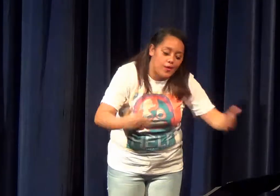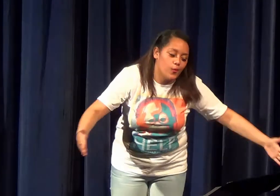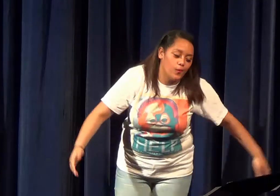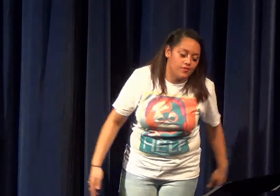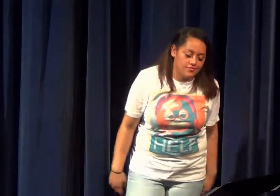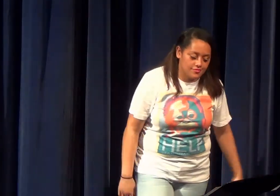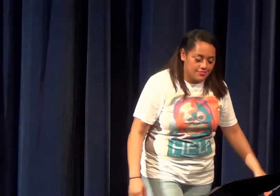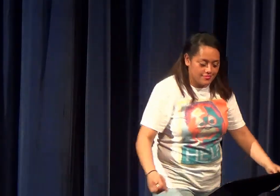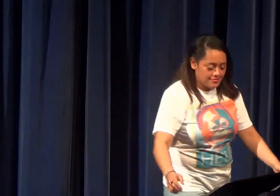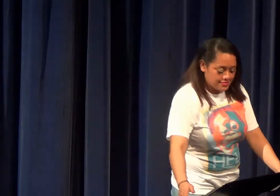supporting them as well. Thank